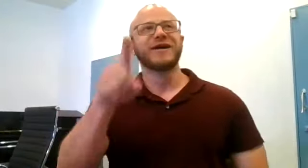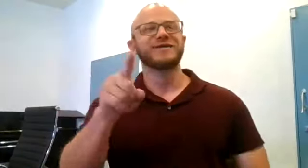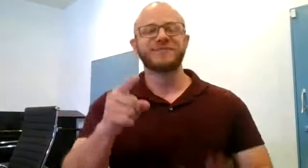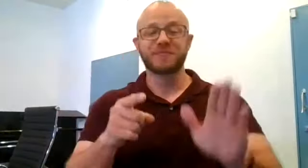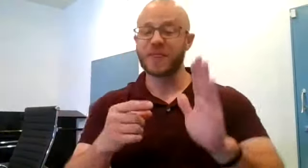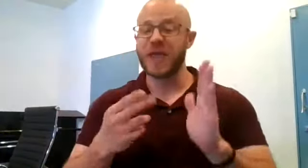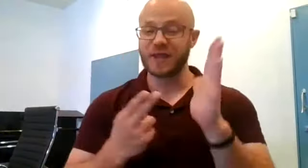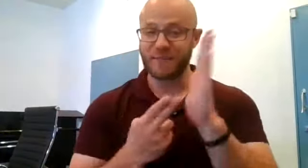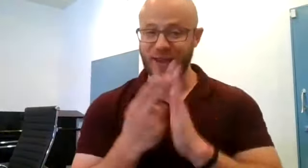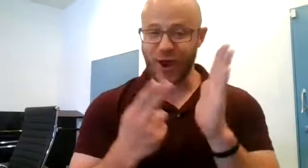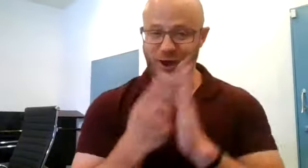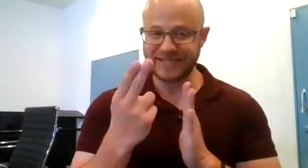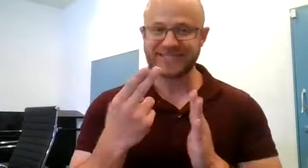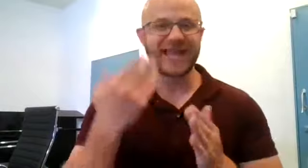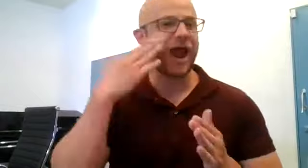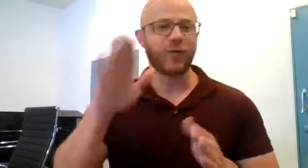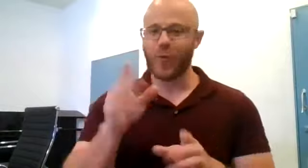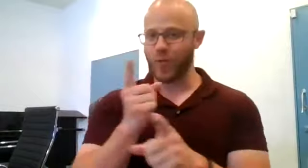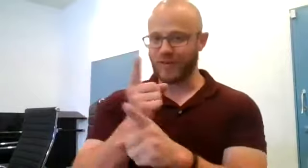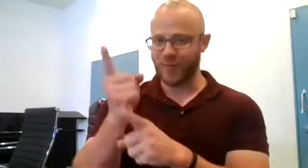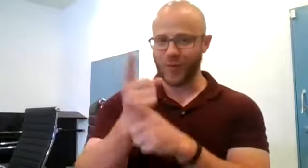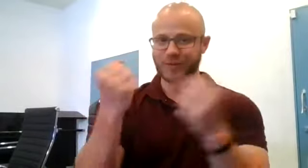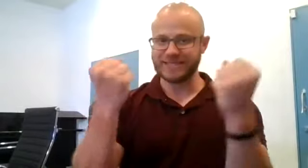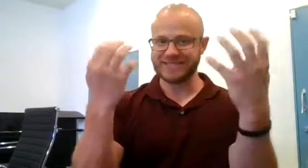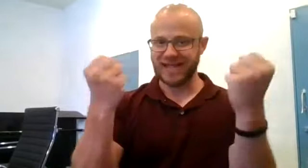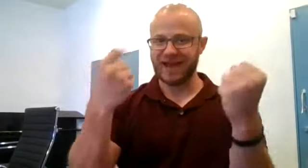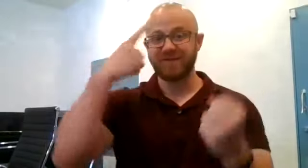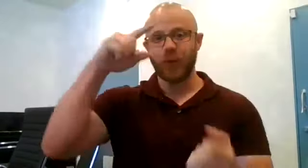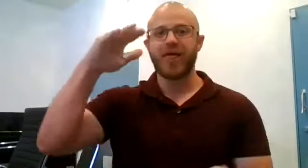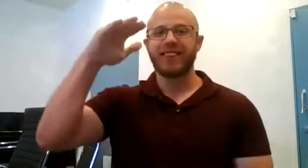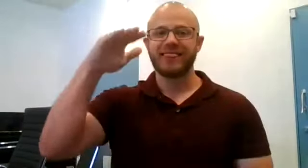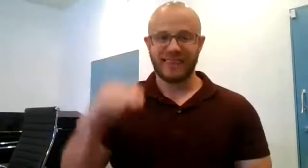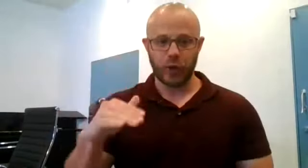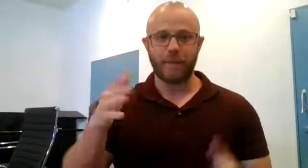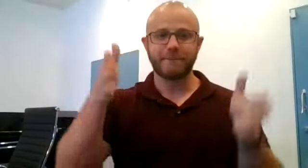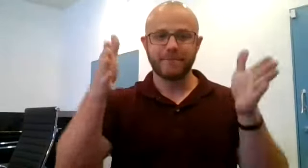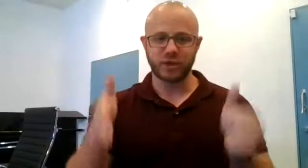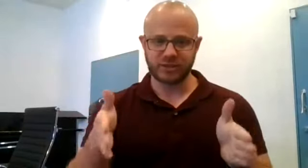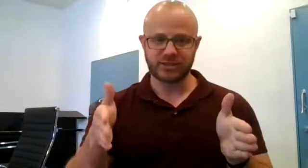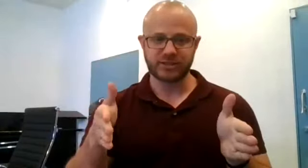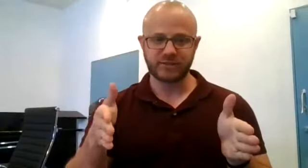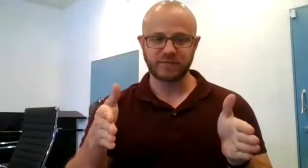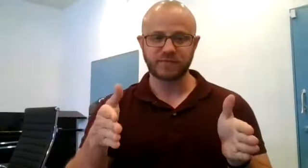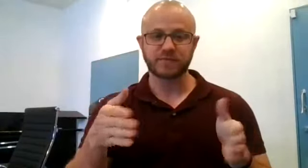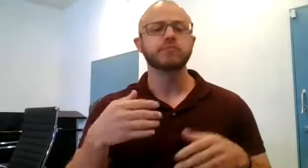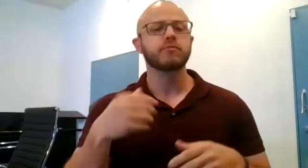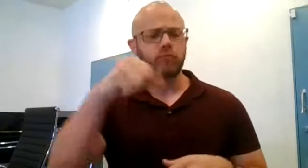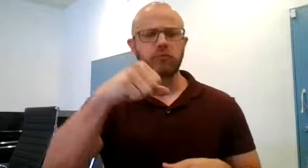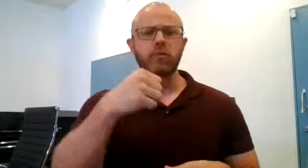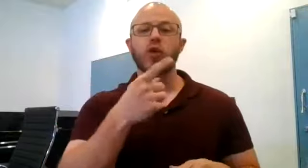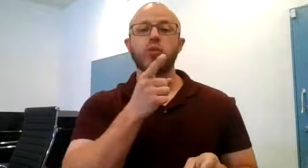It's a good question. To be honest, I don't know little person, the appropriate